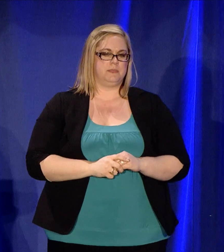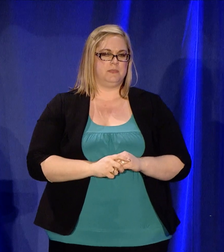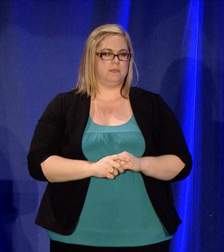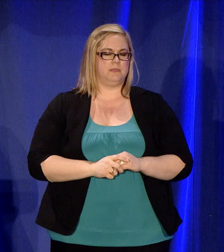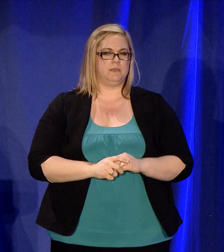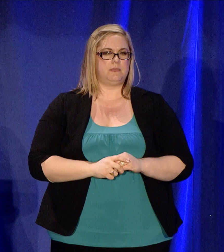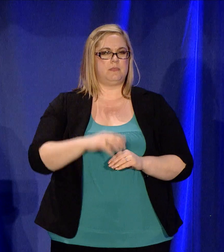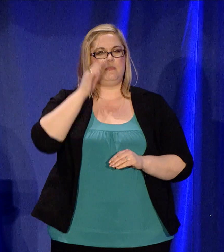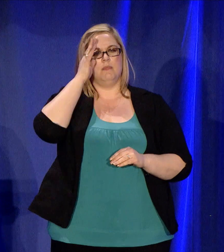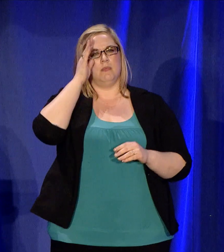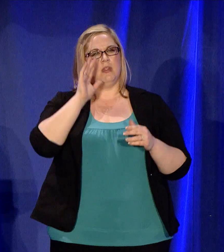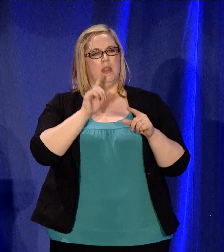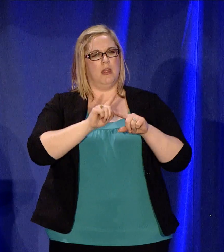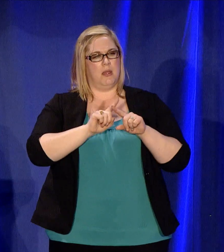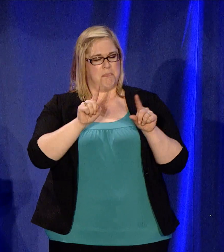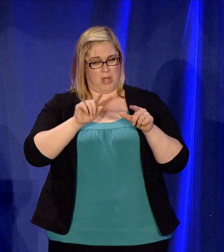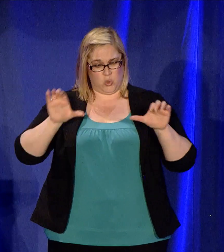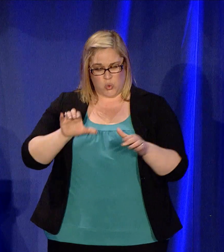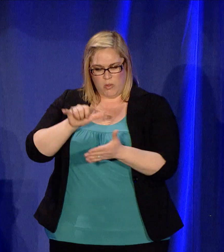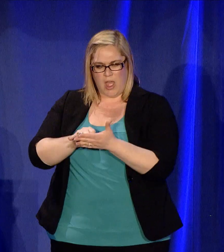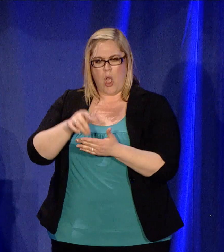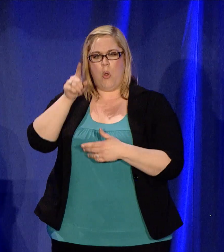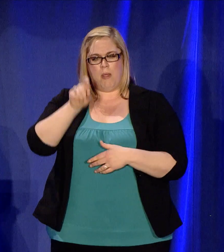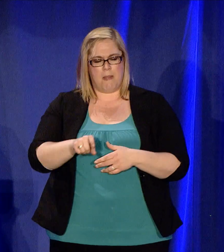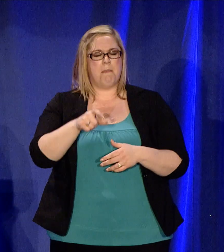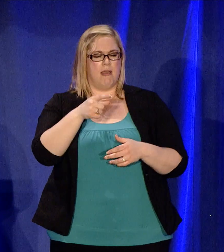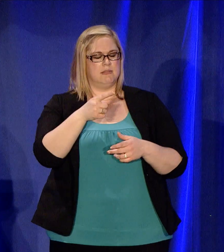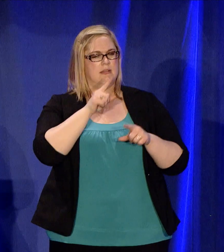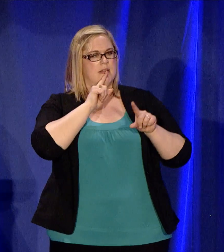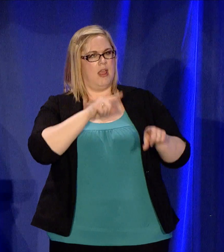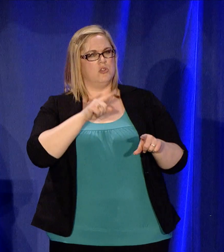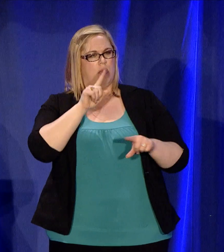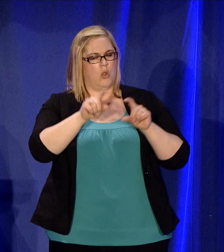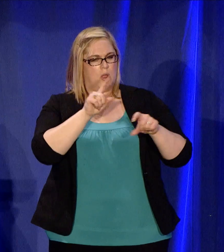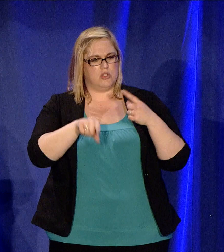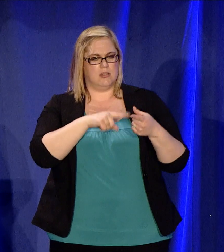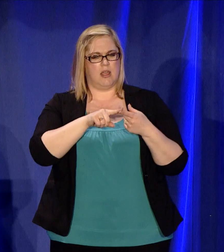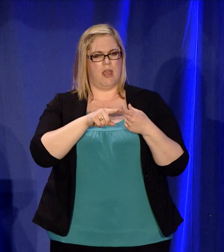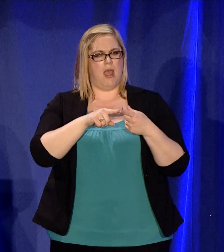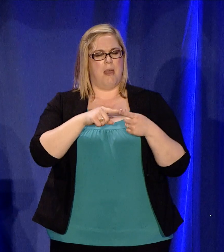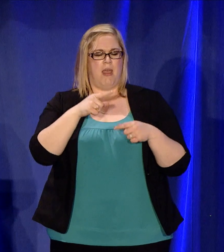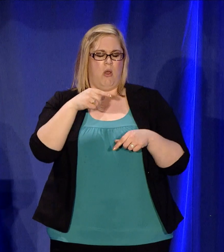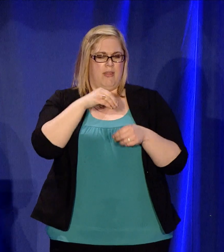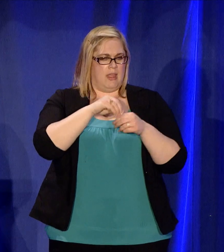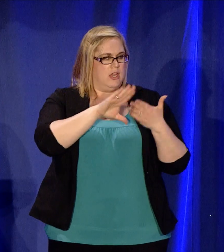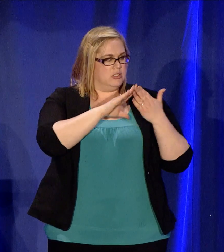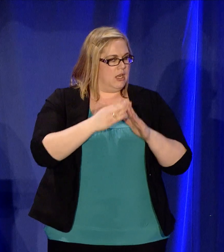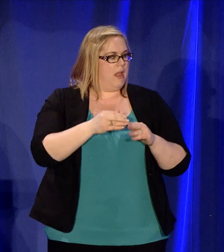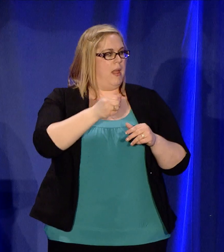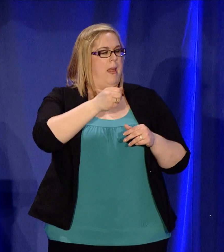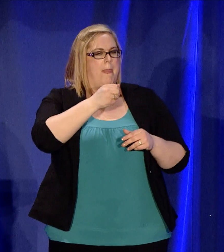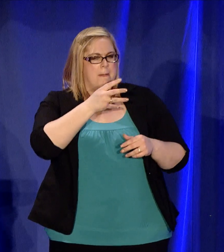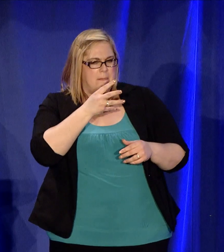But to do so, we must answer the question of that parent in coal country and the young man in the inner city, the mother in the